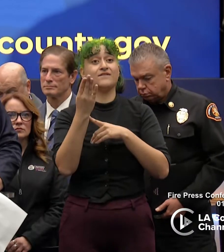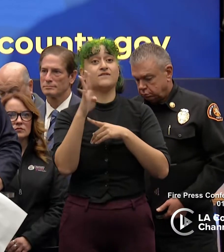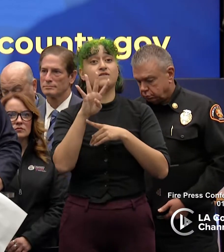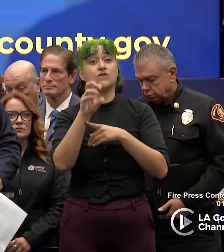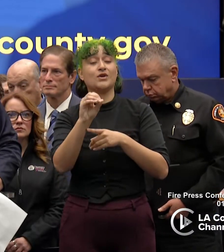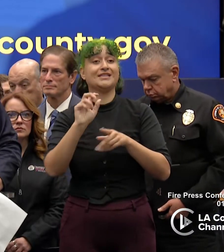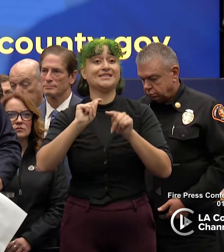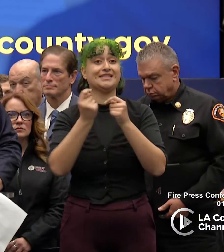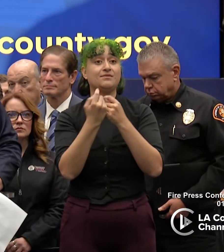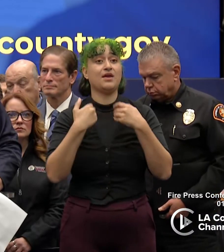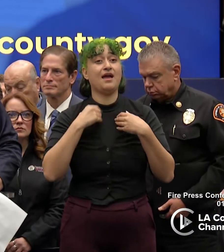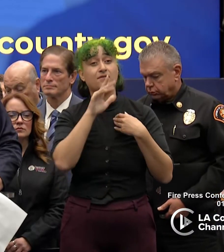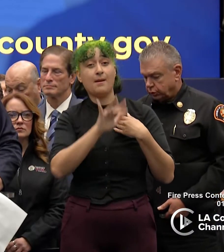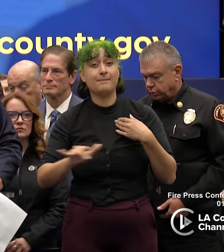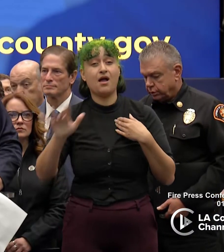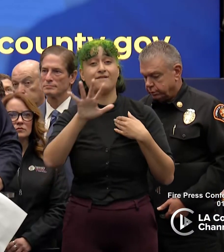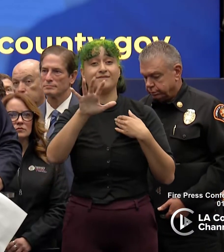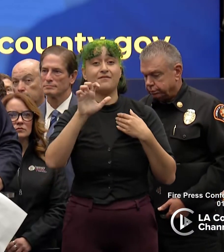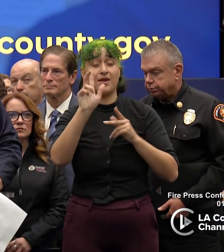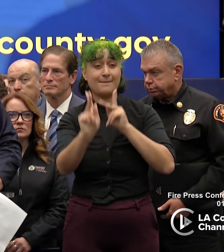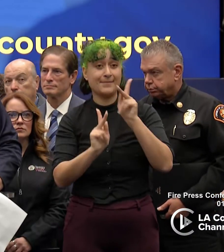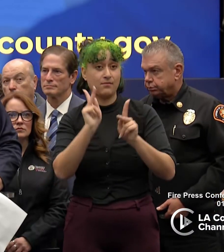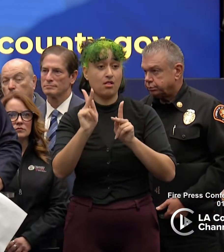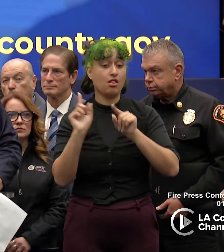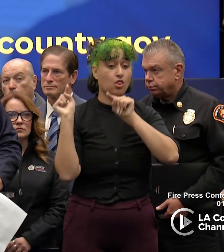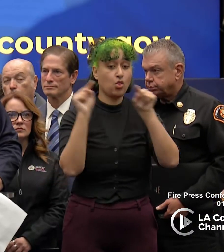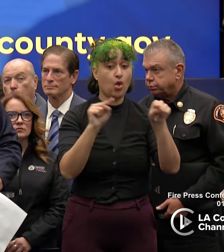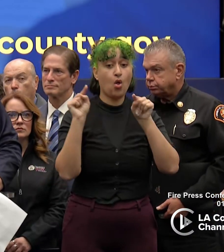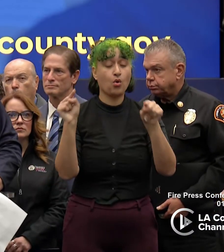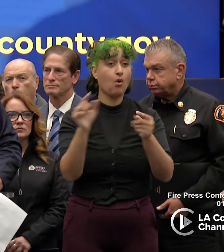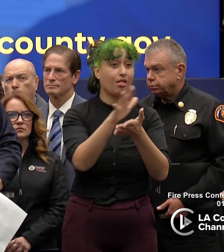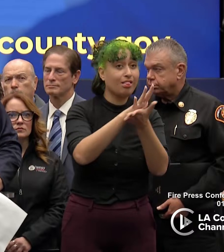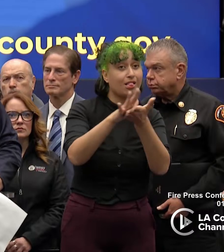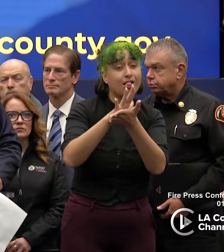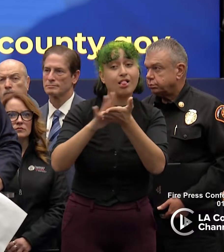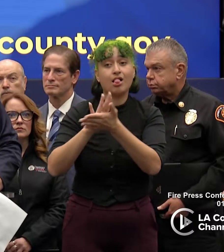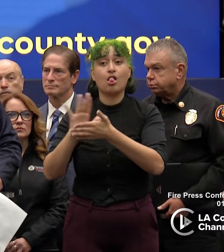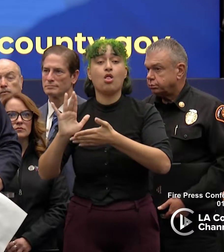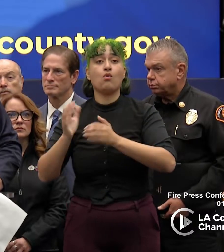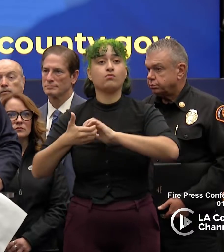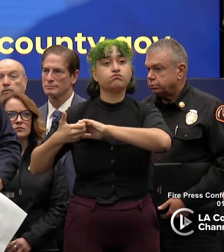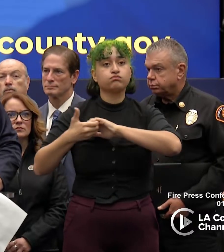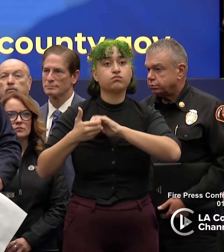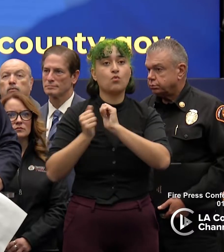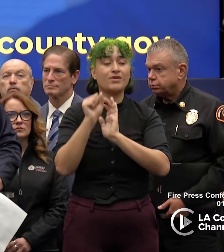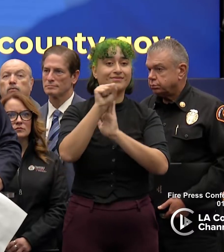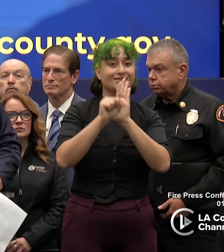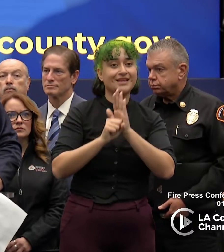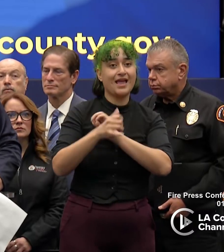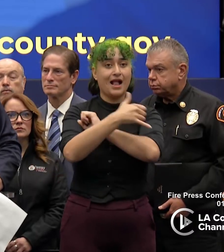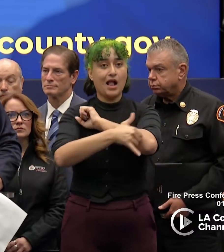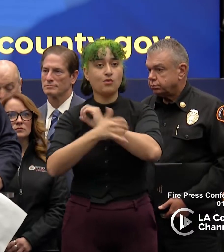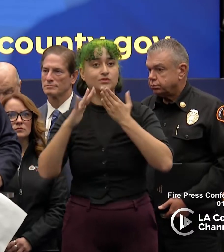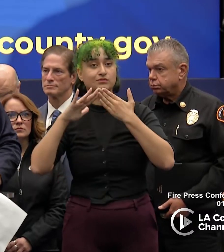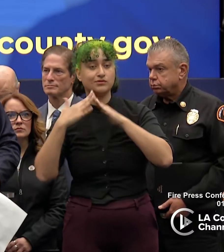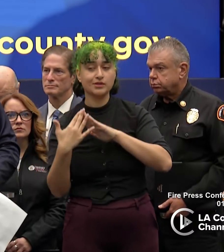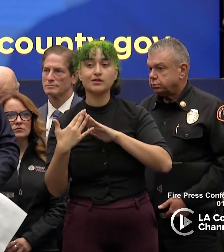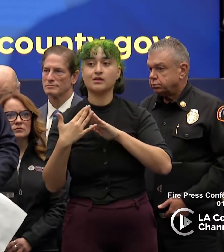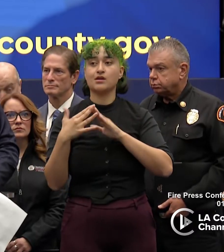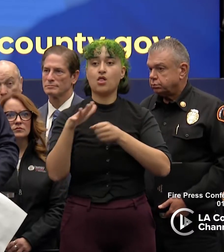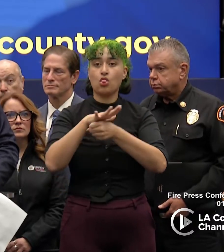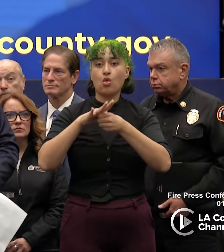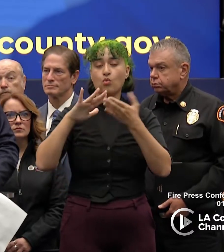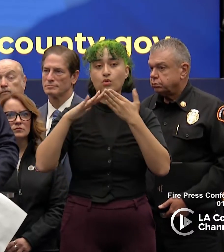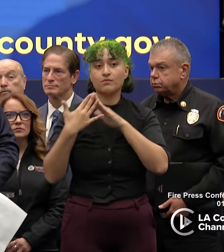to approximately 500 personnel. EPA will work in close coordination with the state, county, city, and